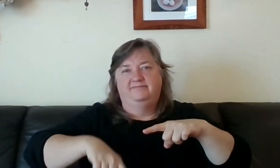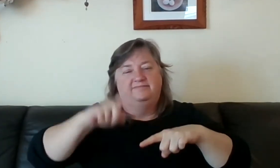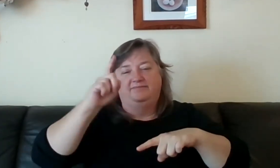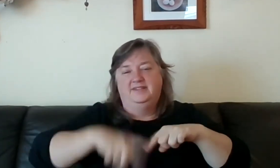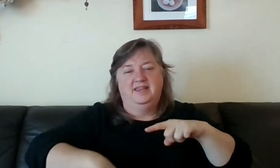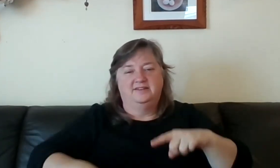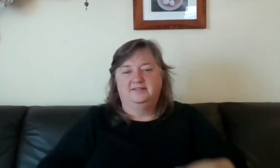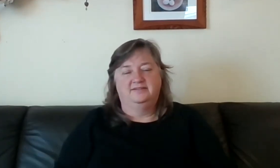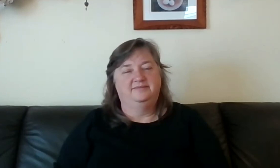Can't.